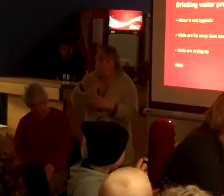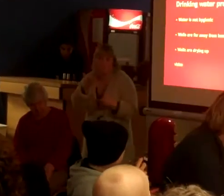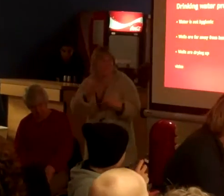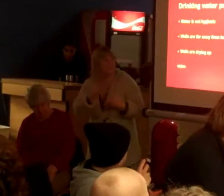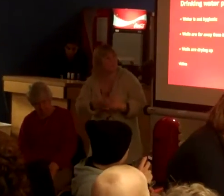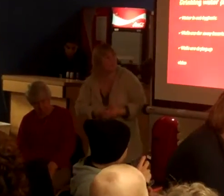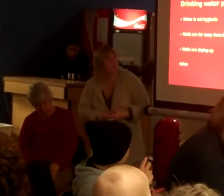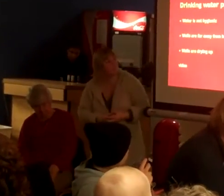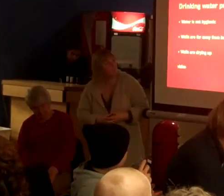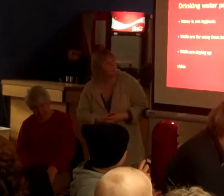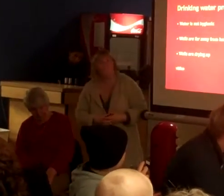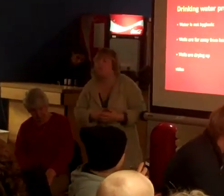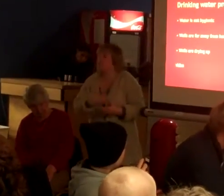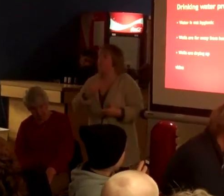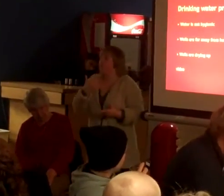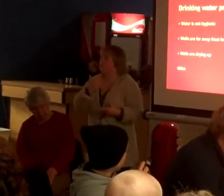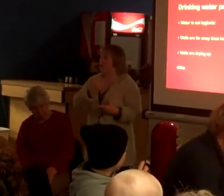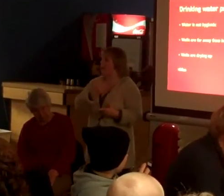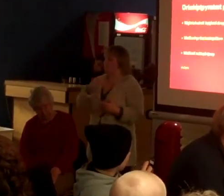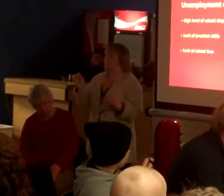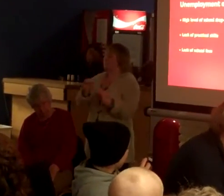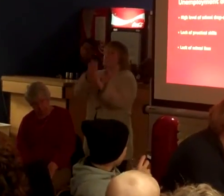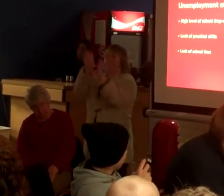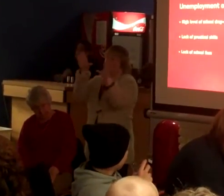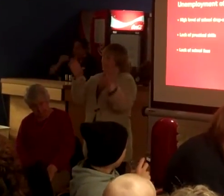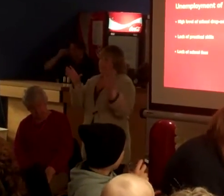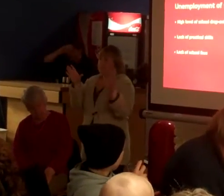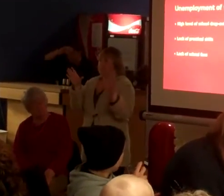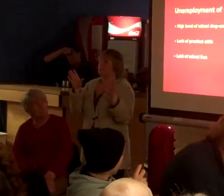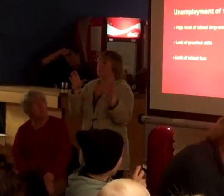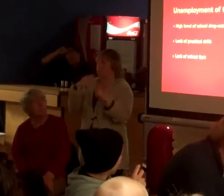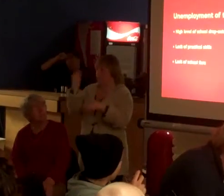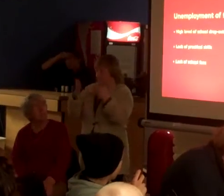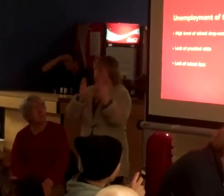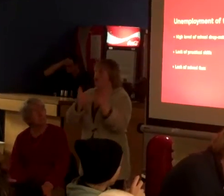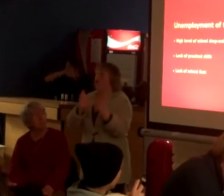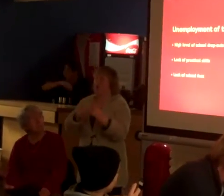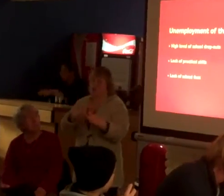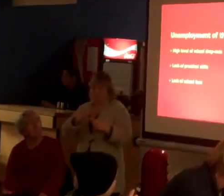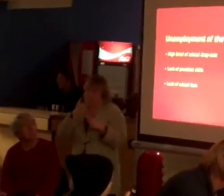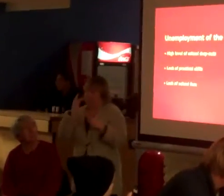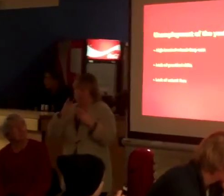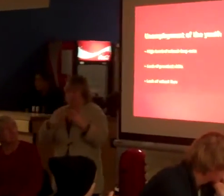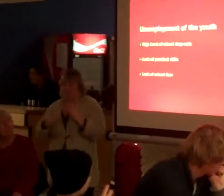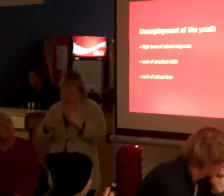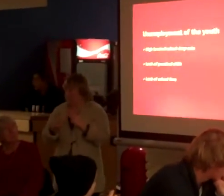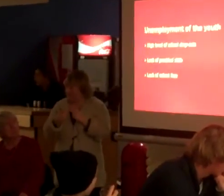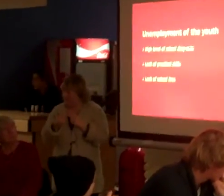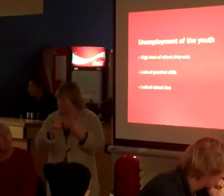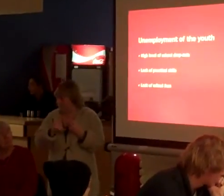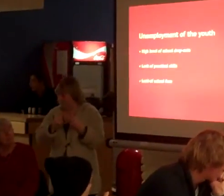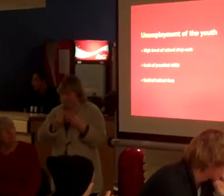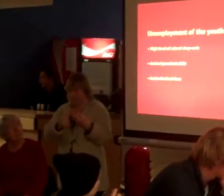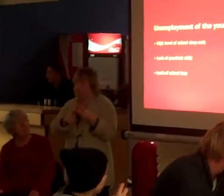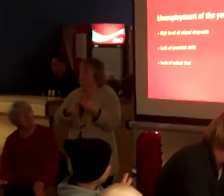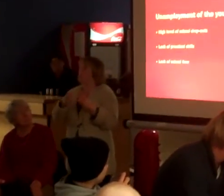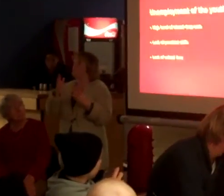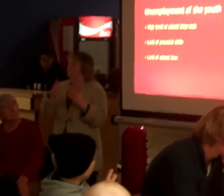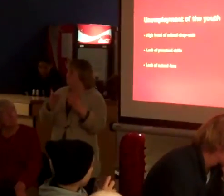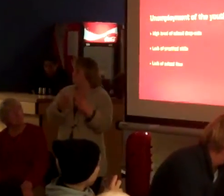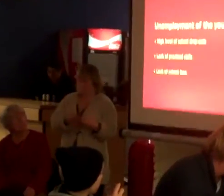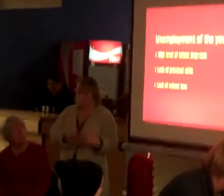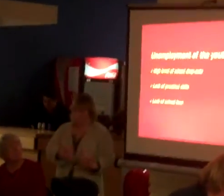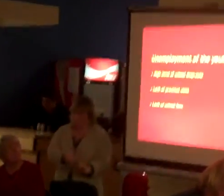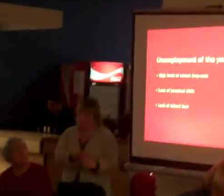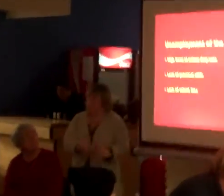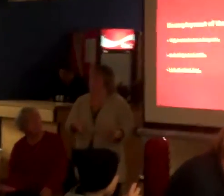water is not, as I told you, water is not hygienic. Water is very far away, and sometimes the wells are